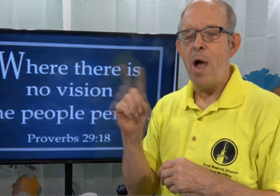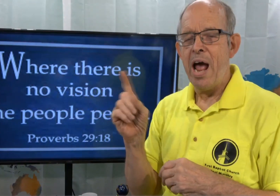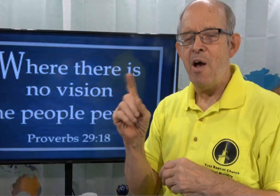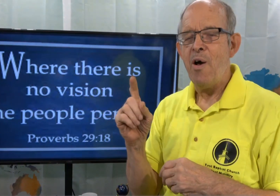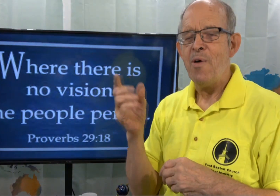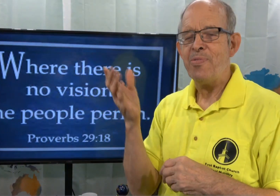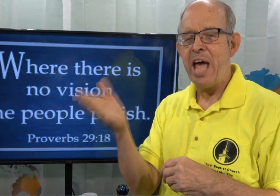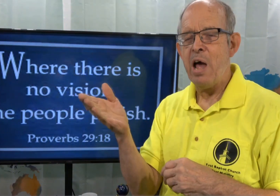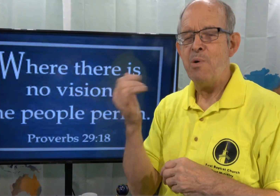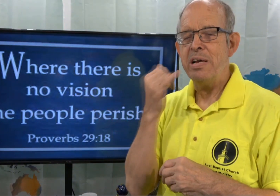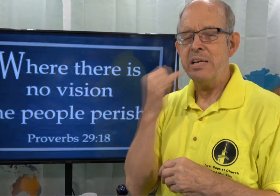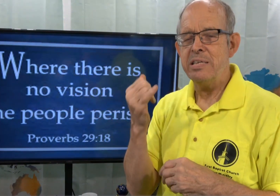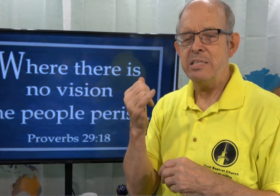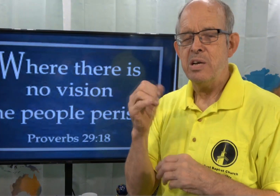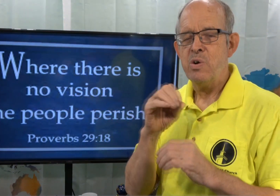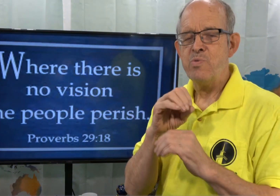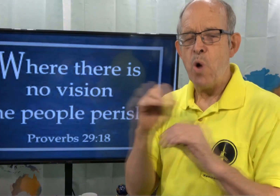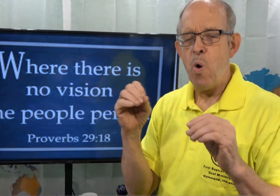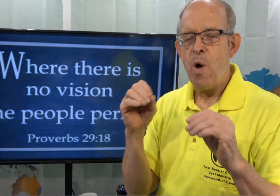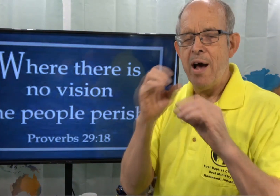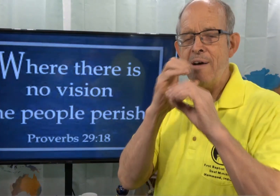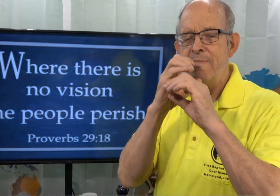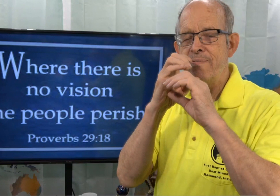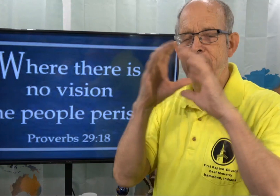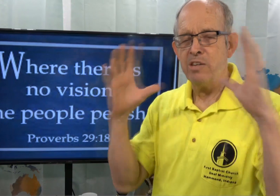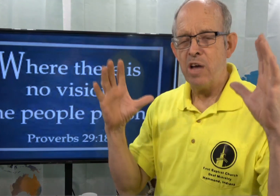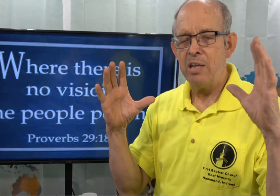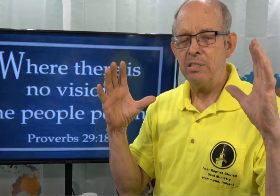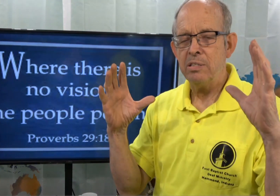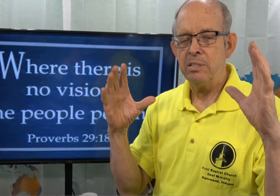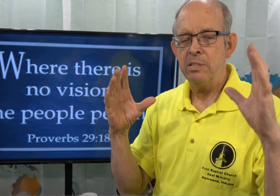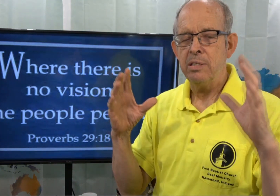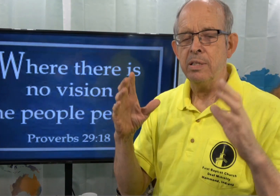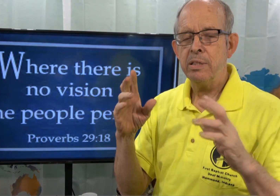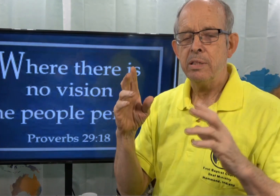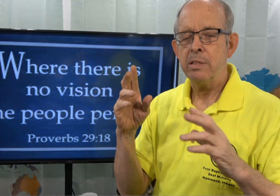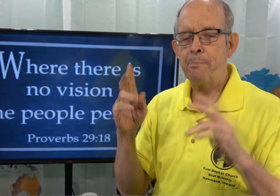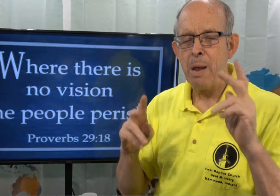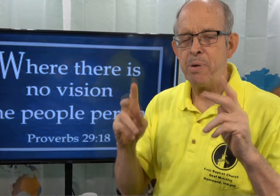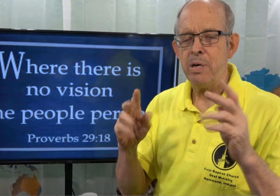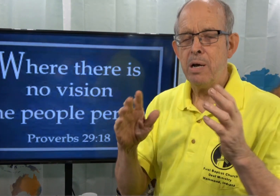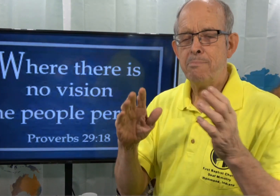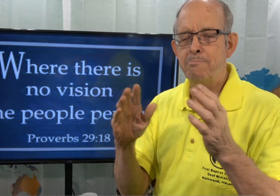Where there is no vision, the people